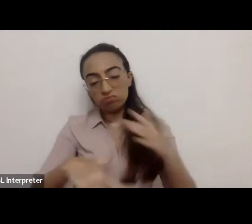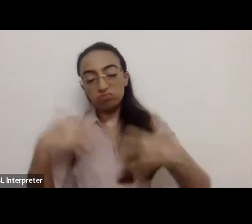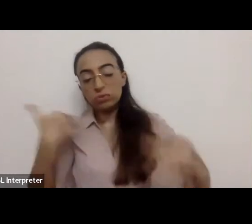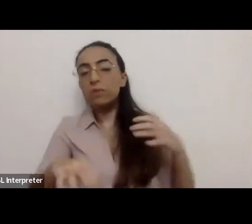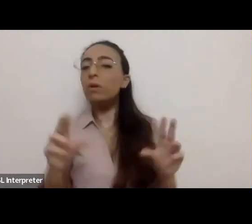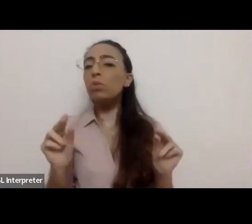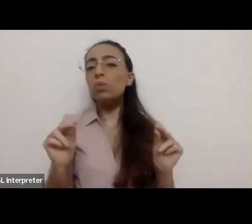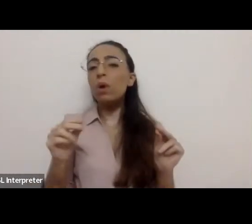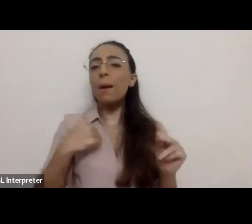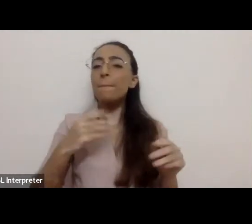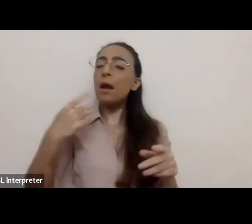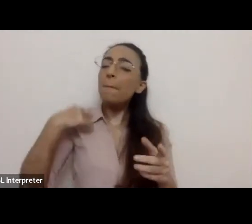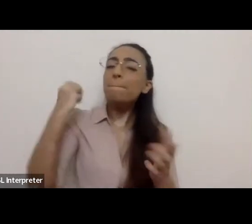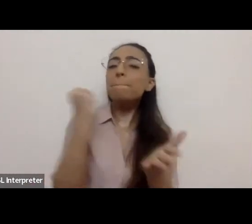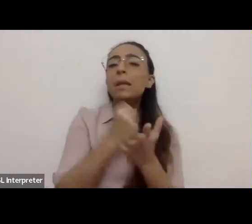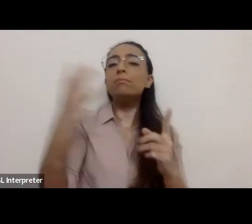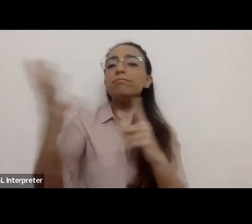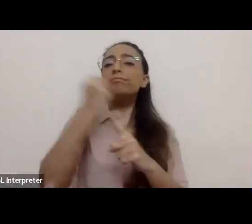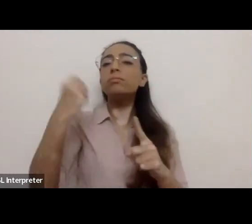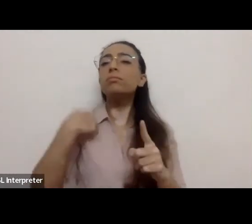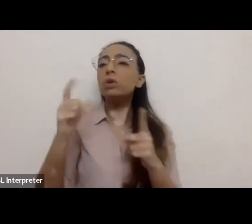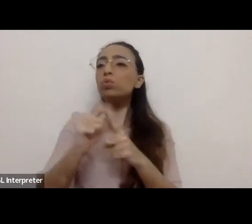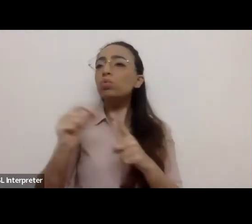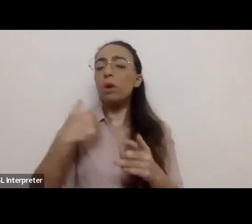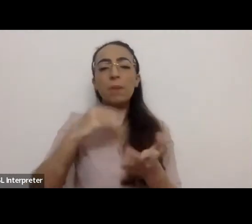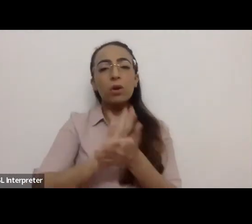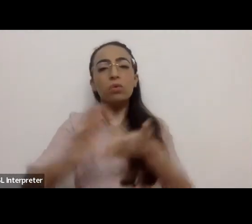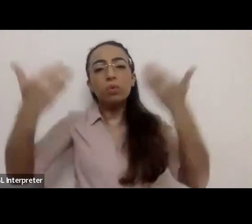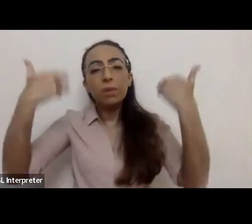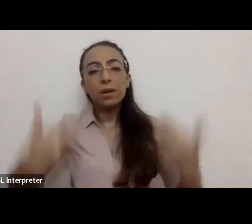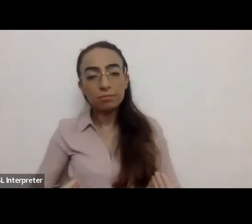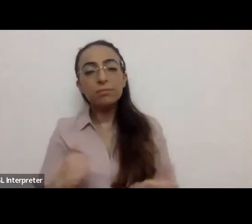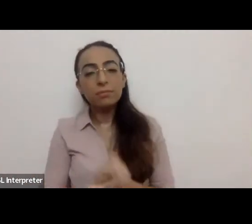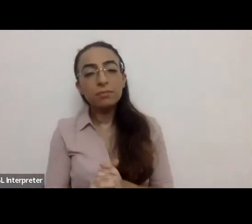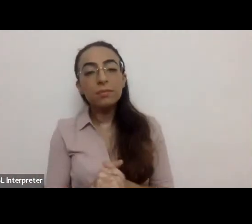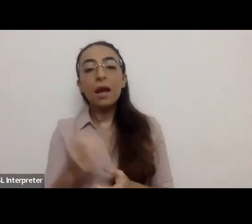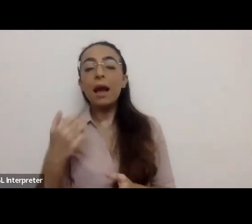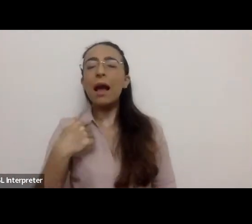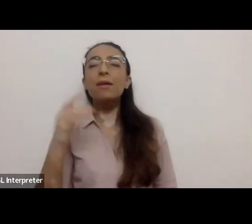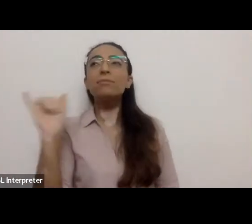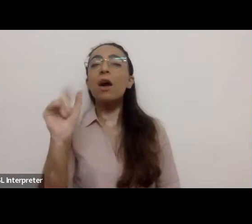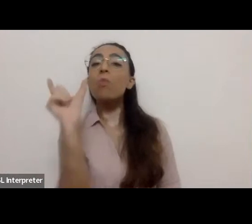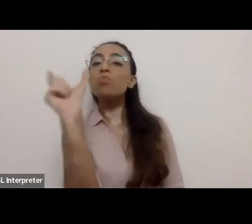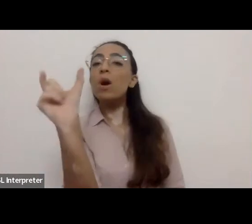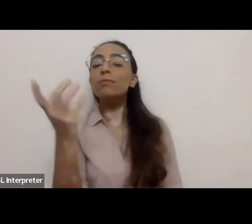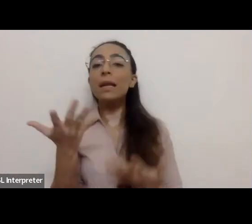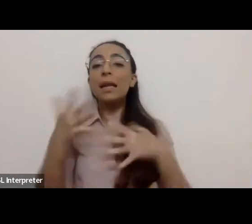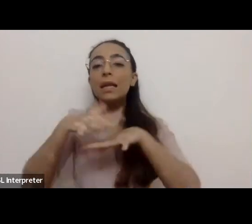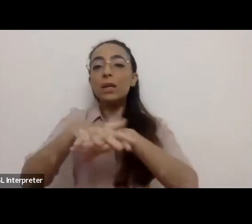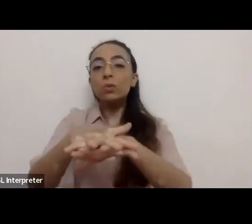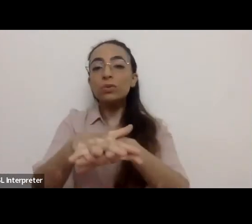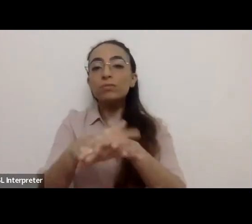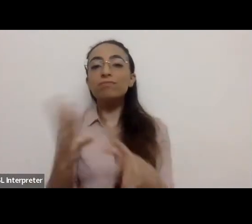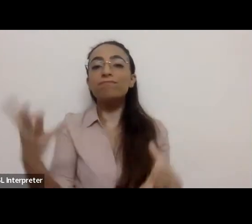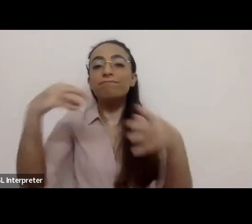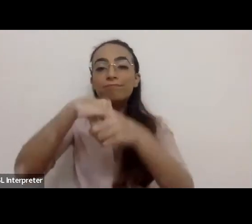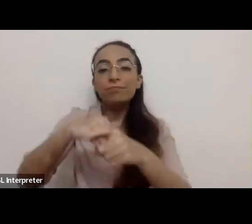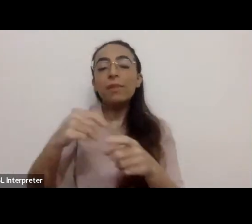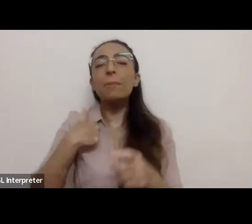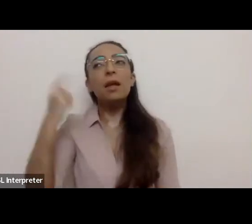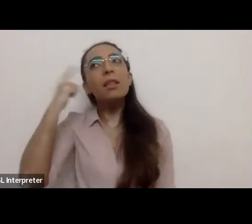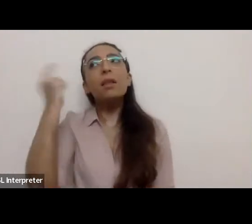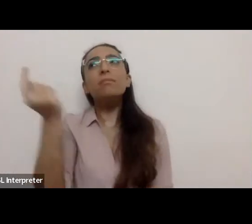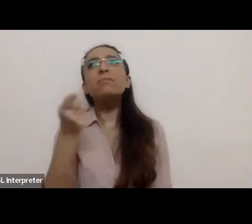In fact, whenever I hear the word inclusion, I invariably think why